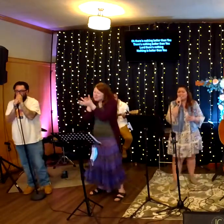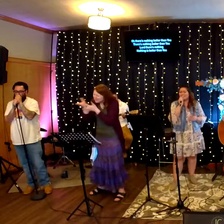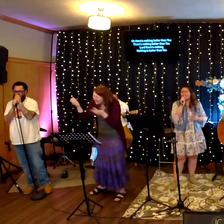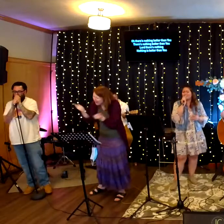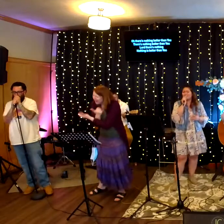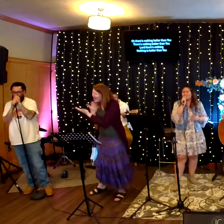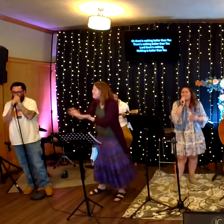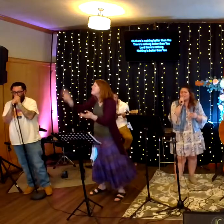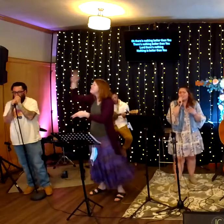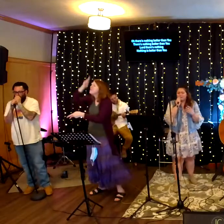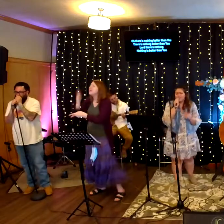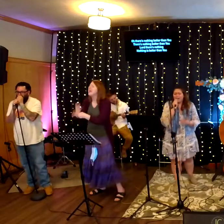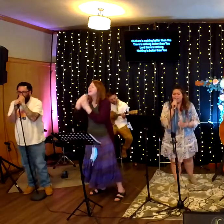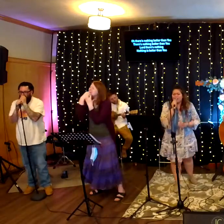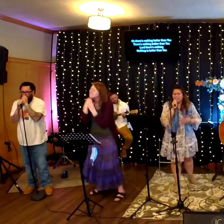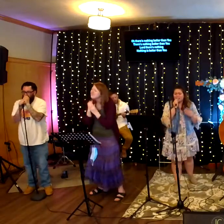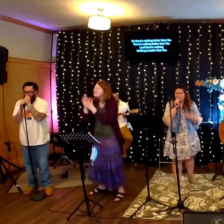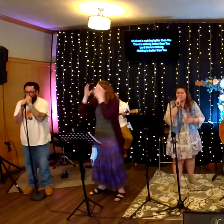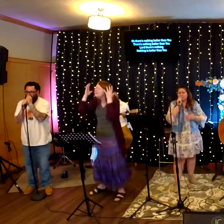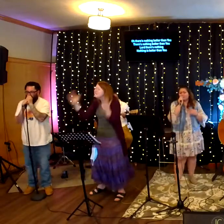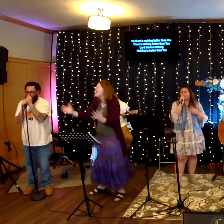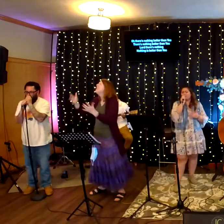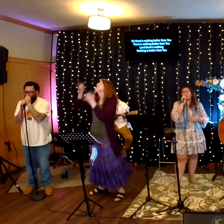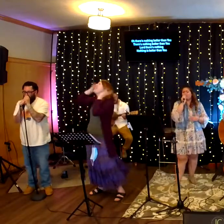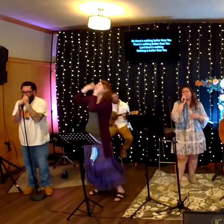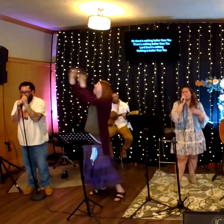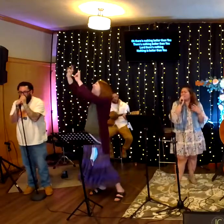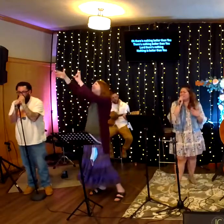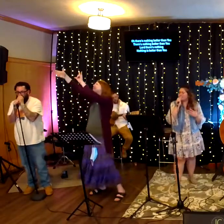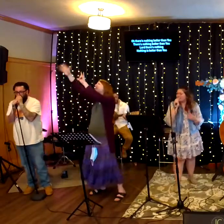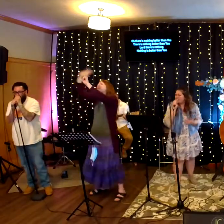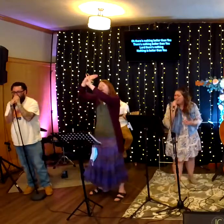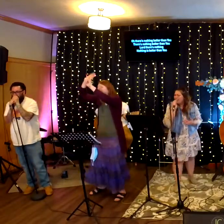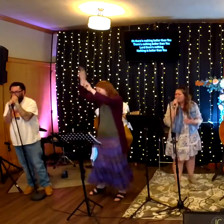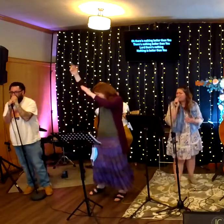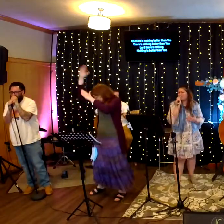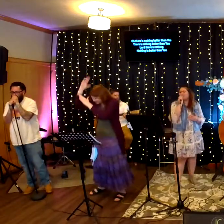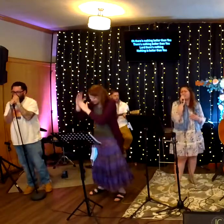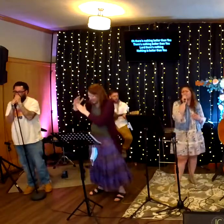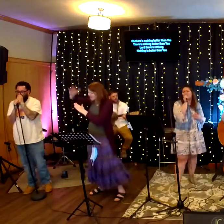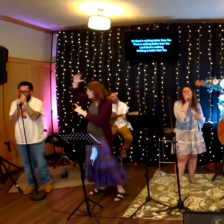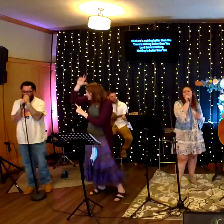nothing better than you. Oh, there's